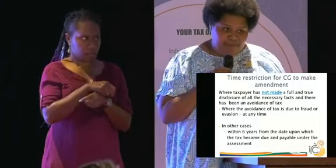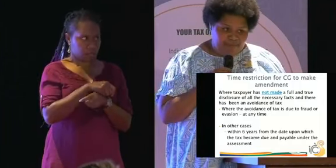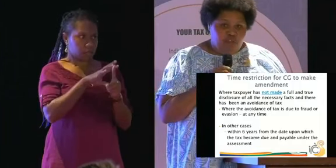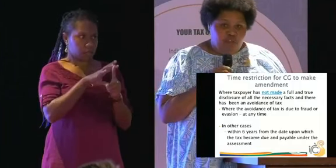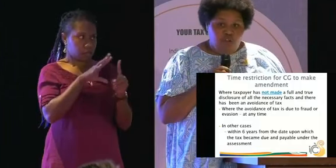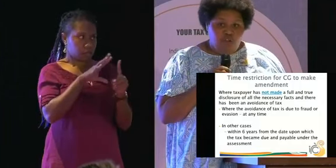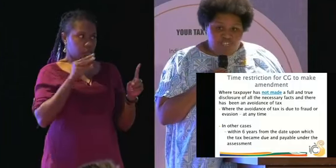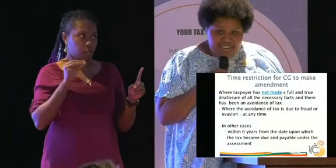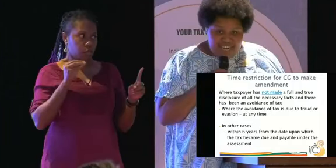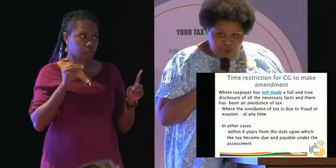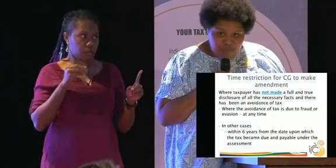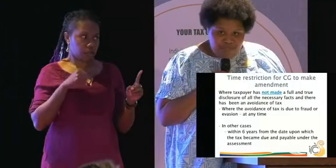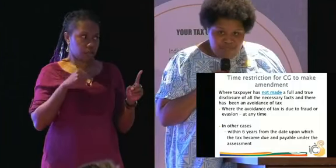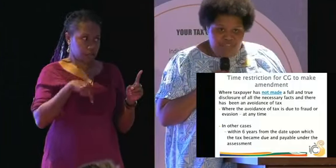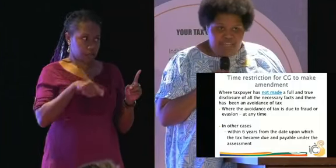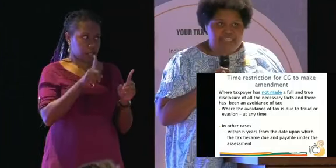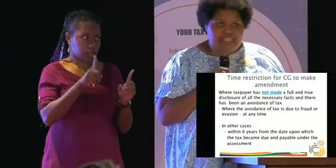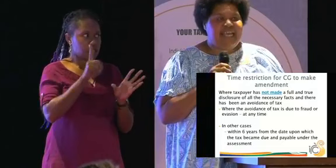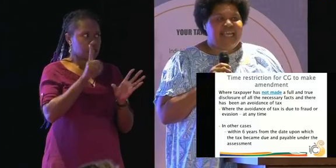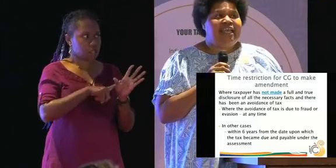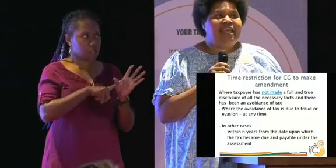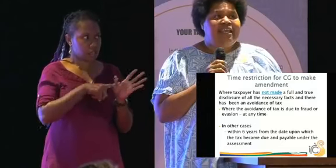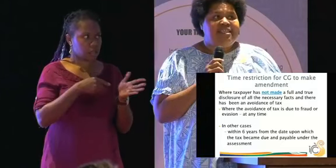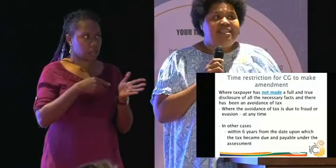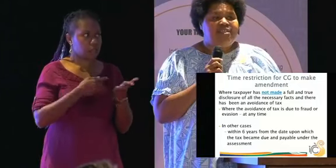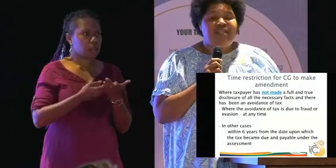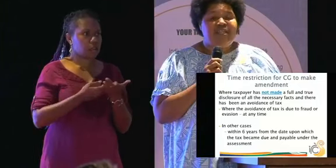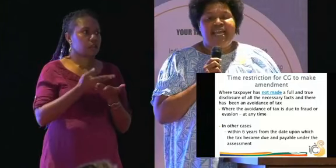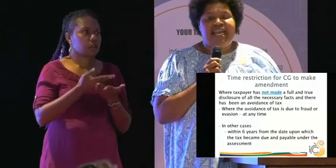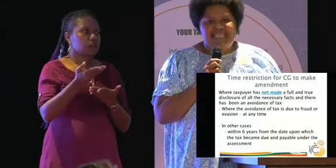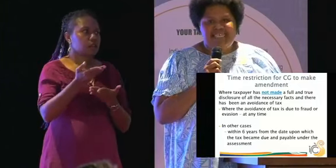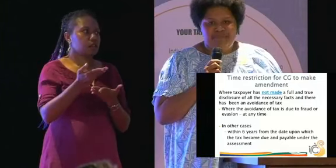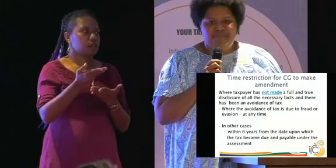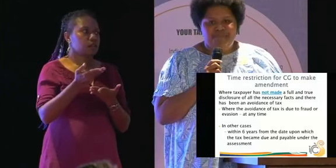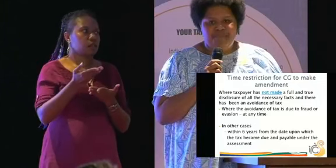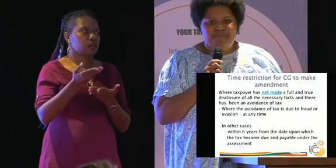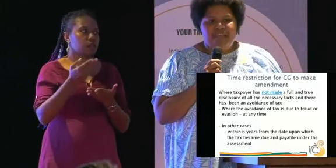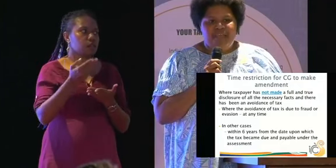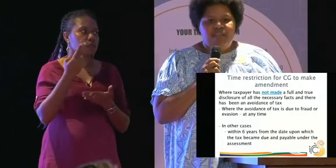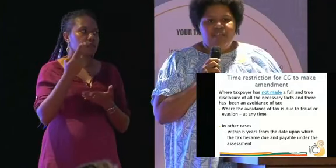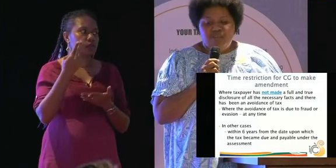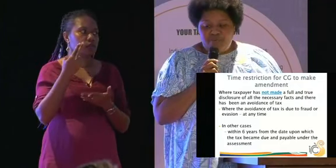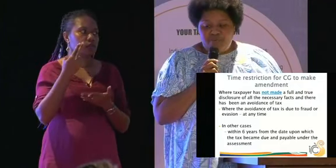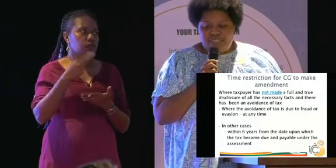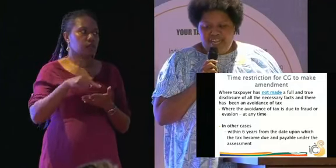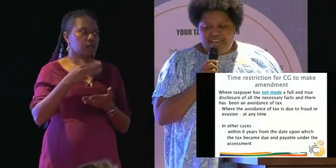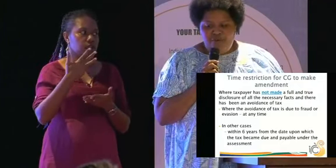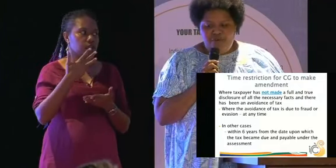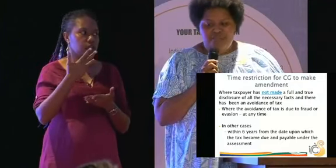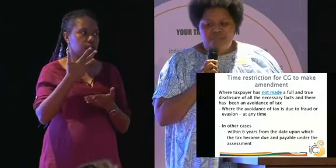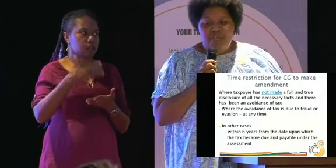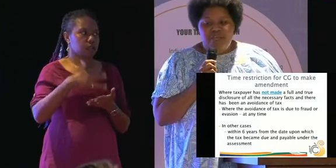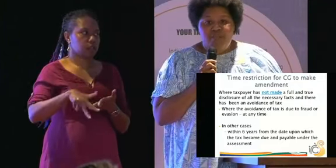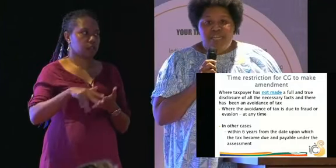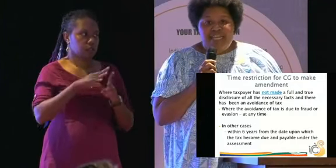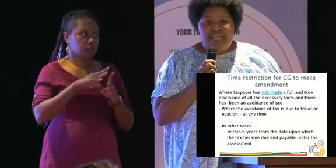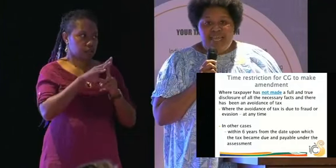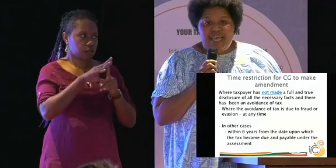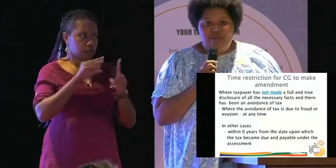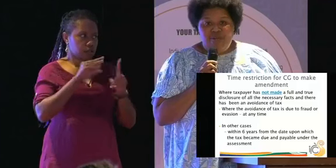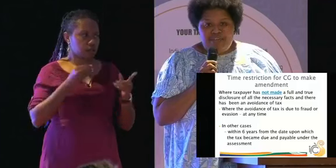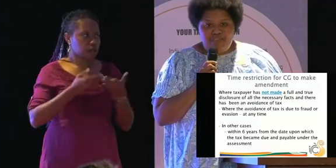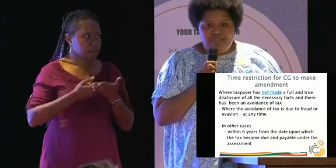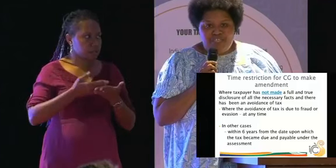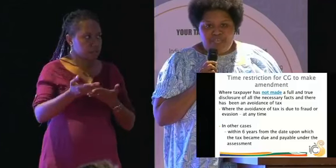year, you lodged it now. Let's say this is 2019. You lodged the return now. You didn't